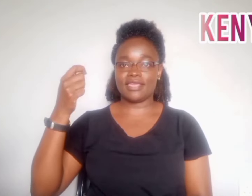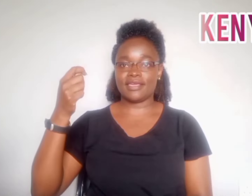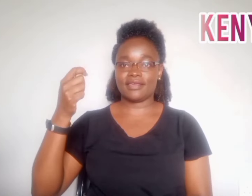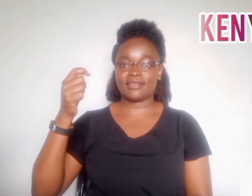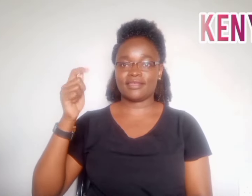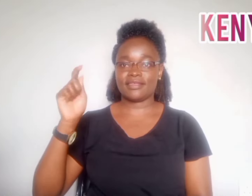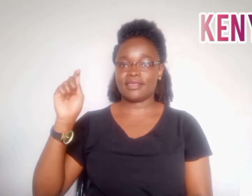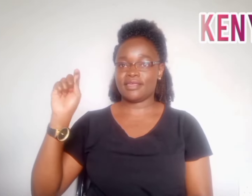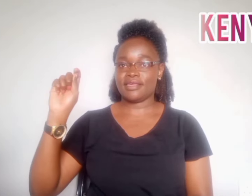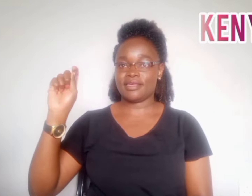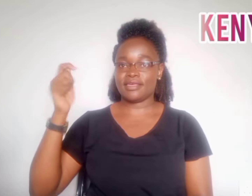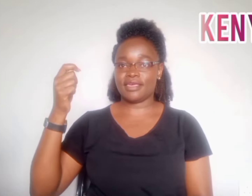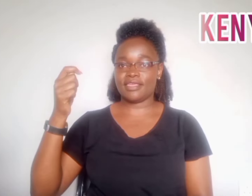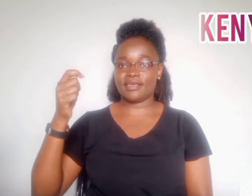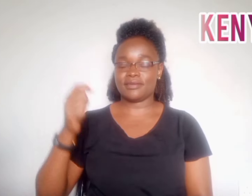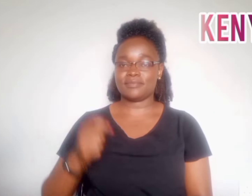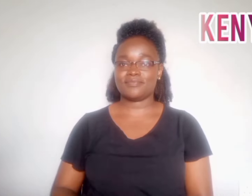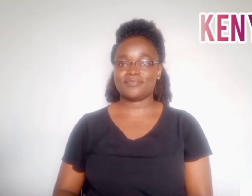Kenya. Kenya.